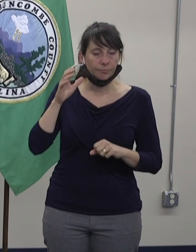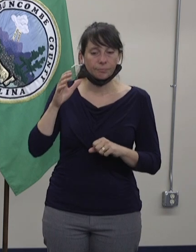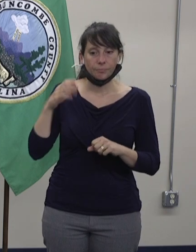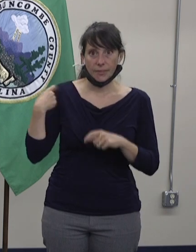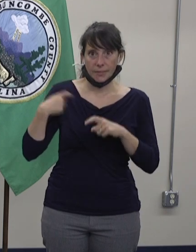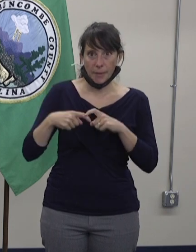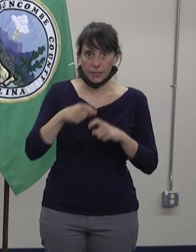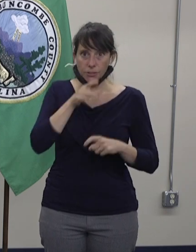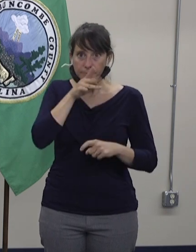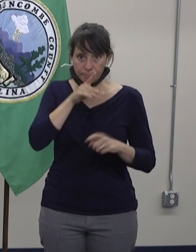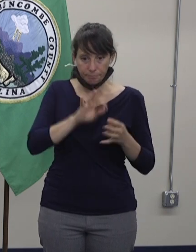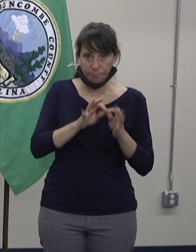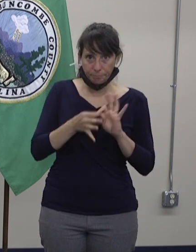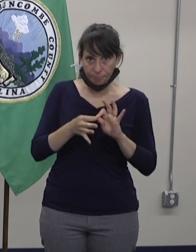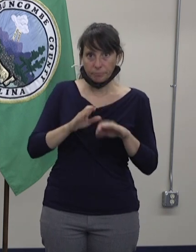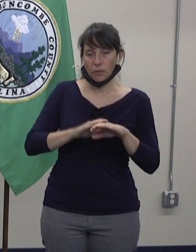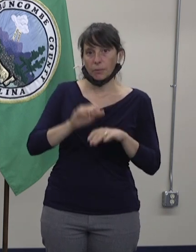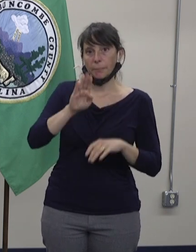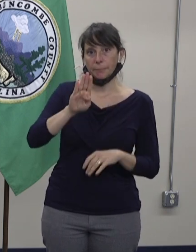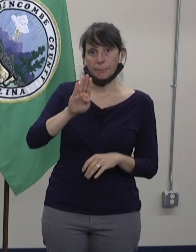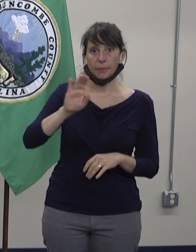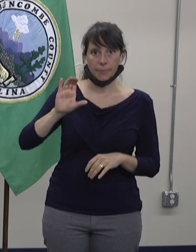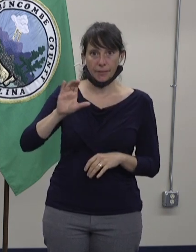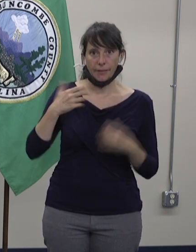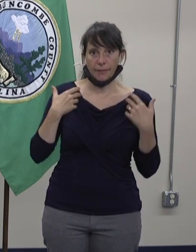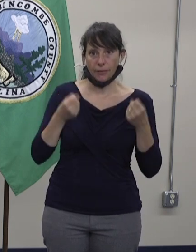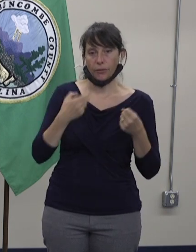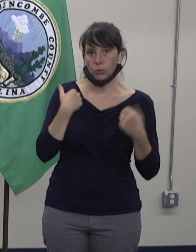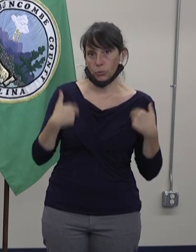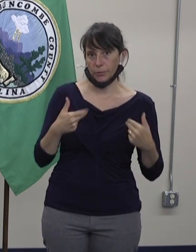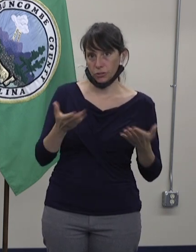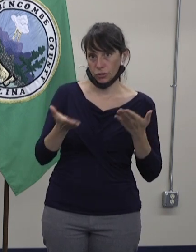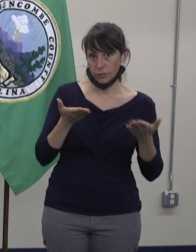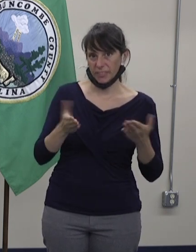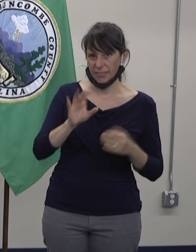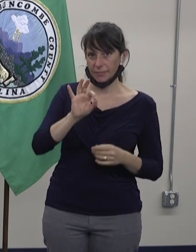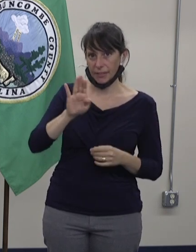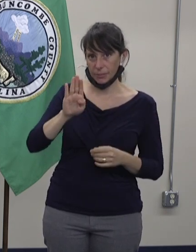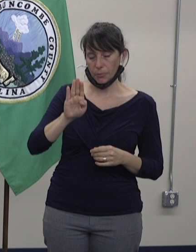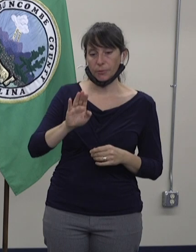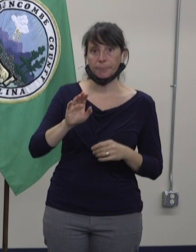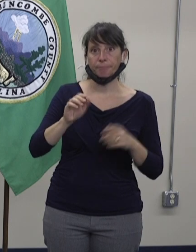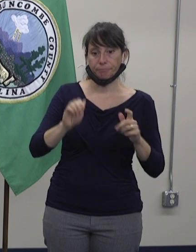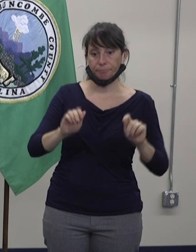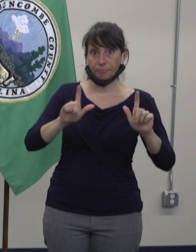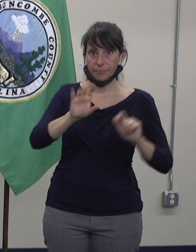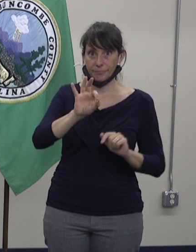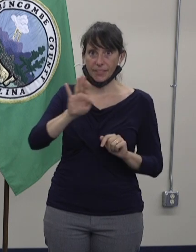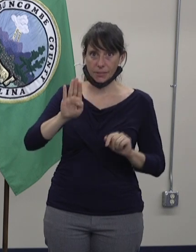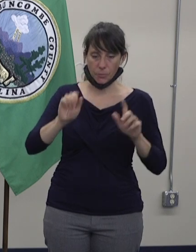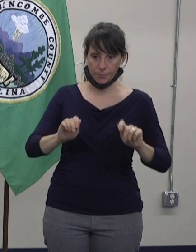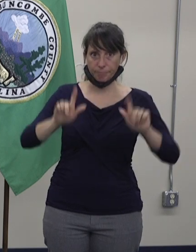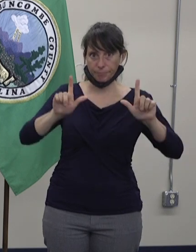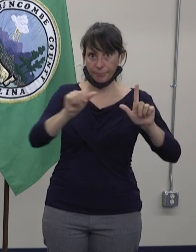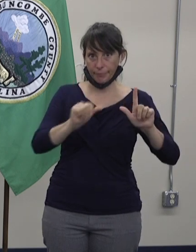on the Buncombe County Health and Human Services Facebook page, and that can be found on Facebook at